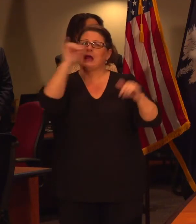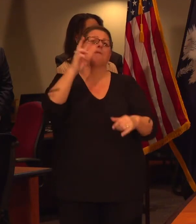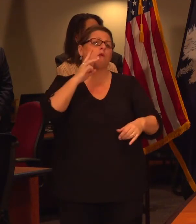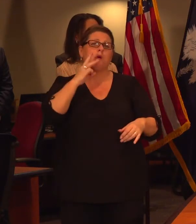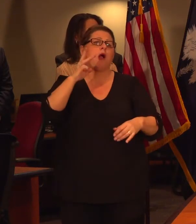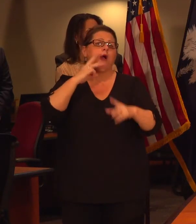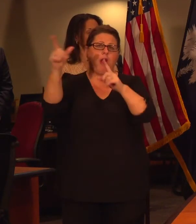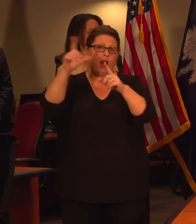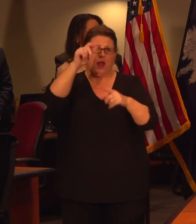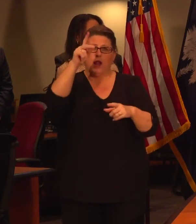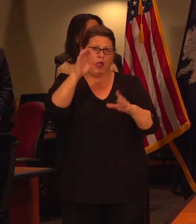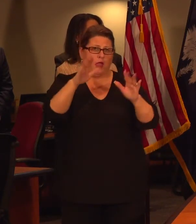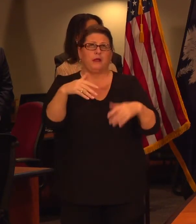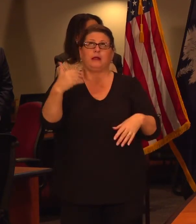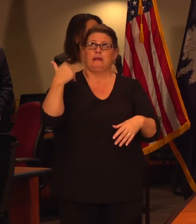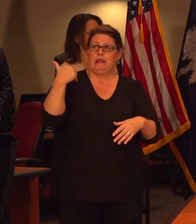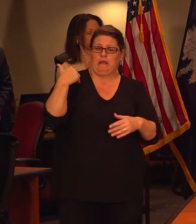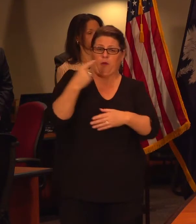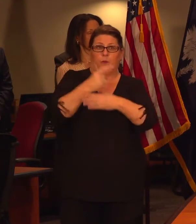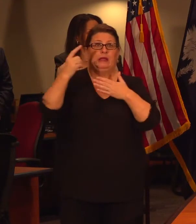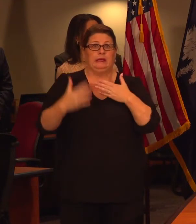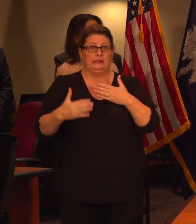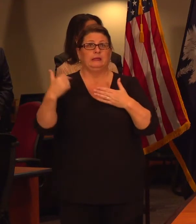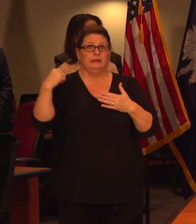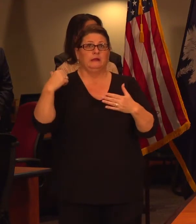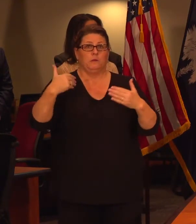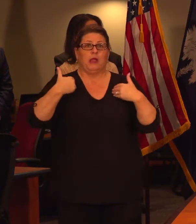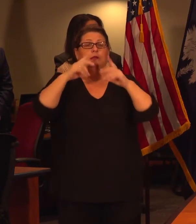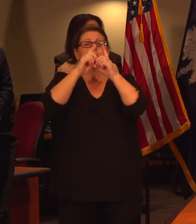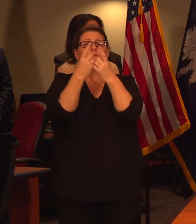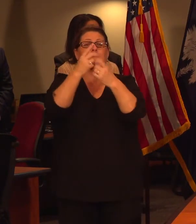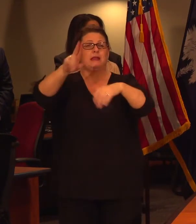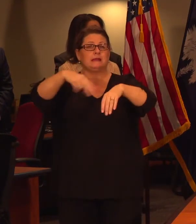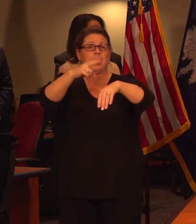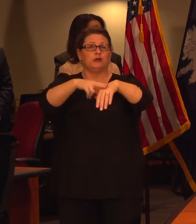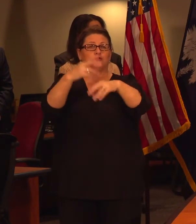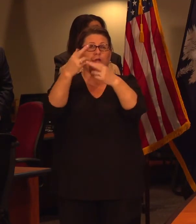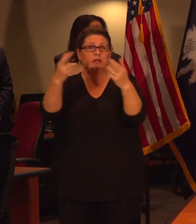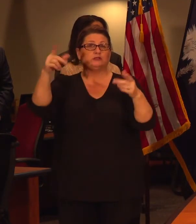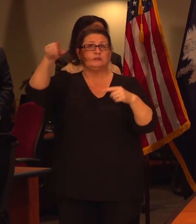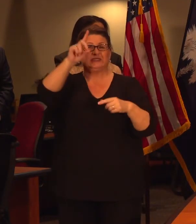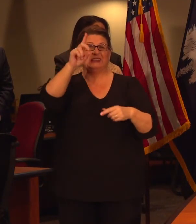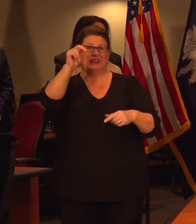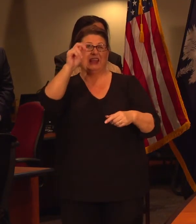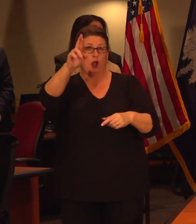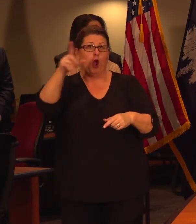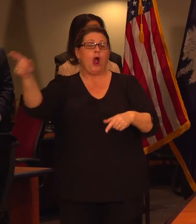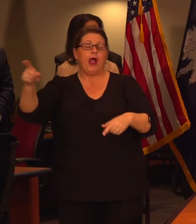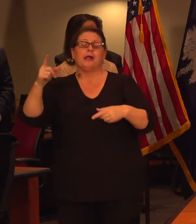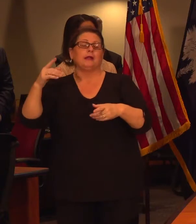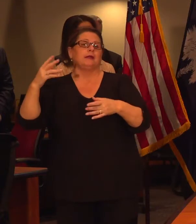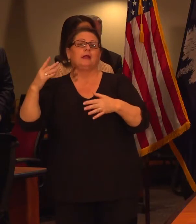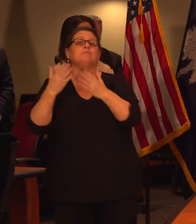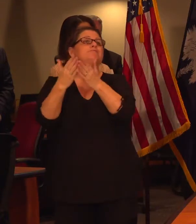had, just in the last weekend, we had Department of Natural Resources was out in force on our waterways, which I